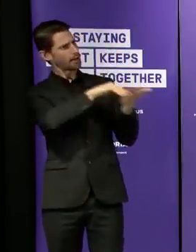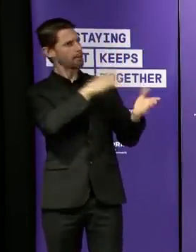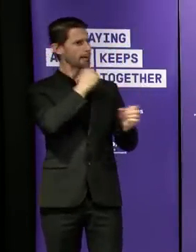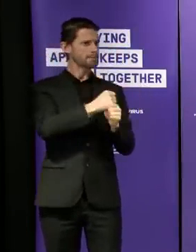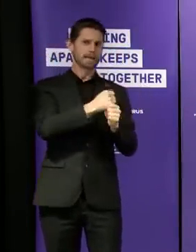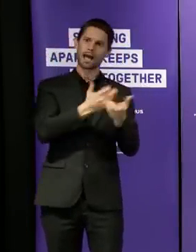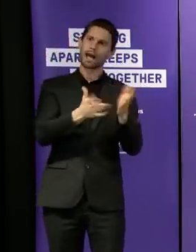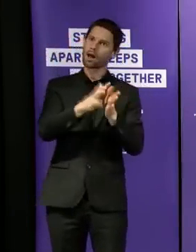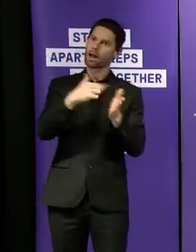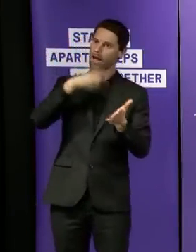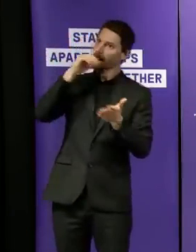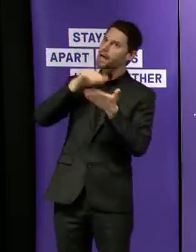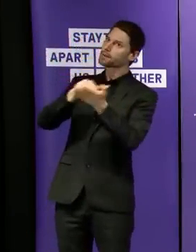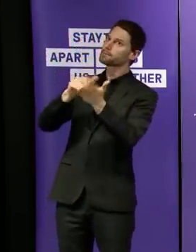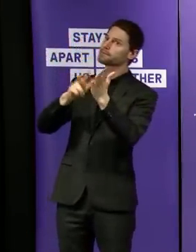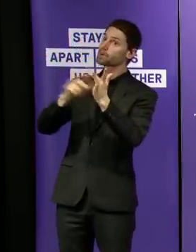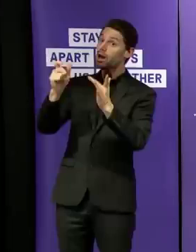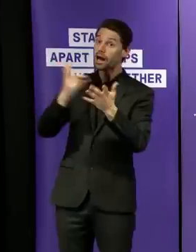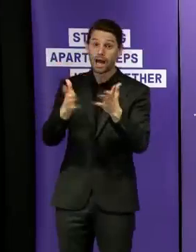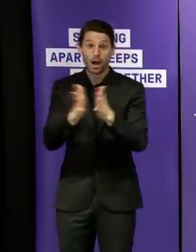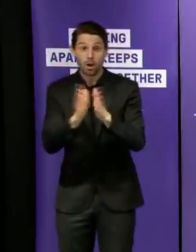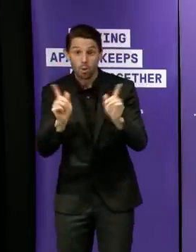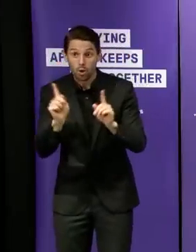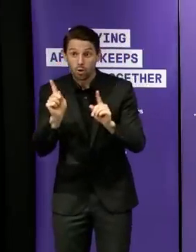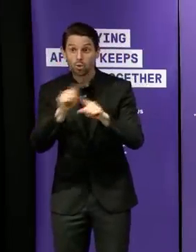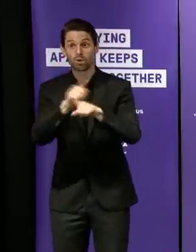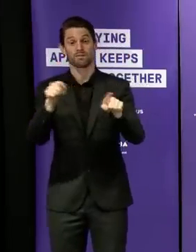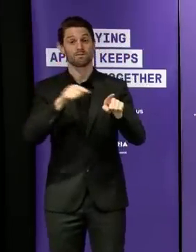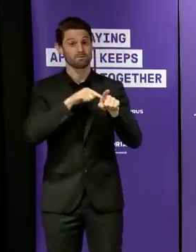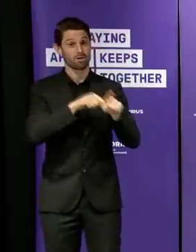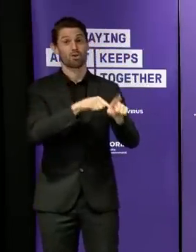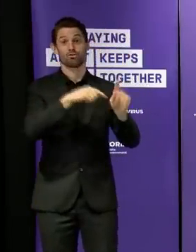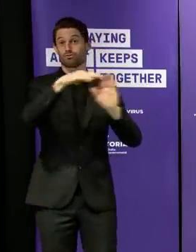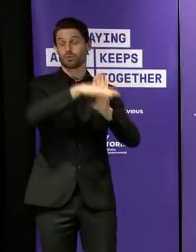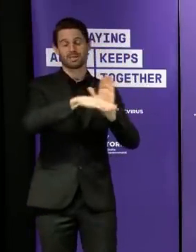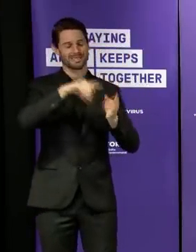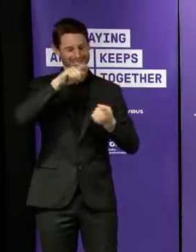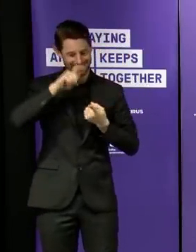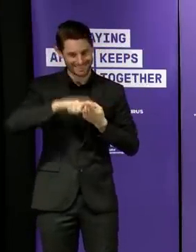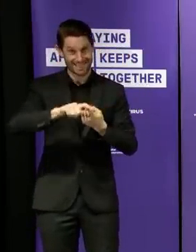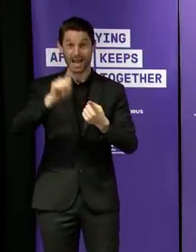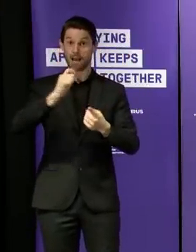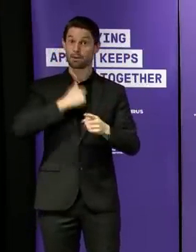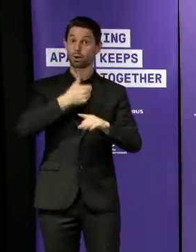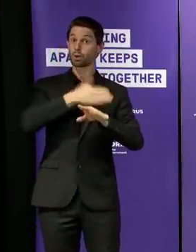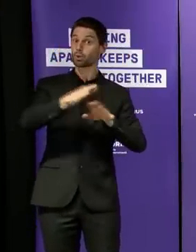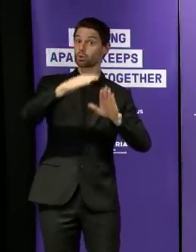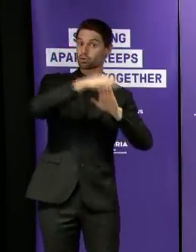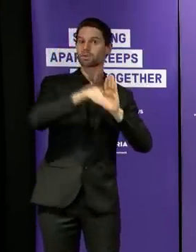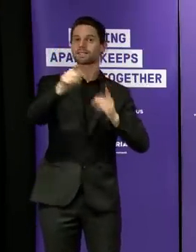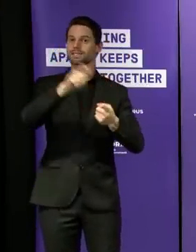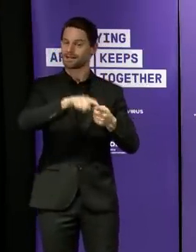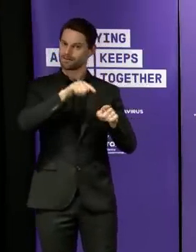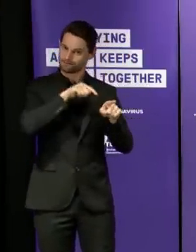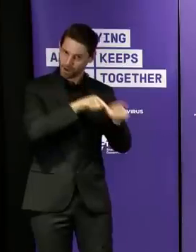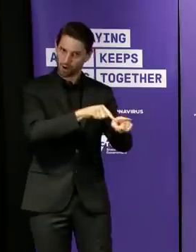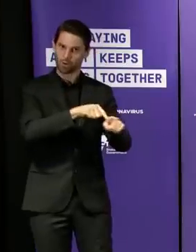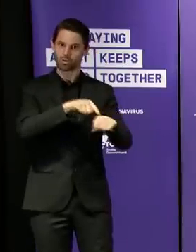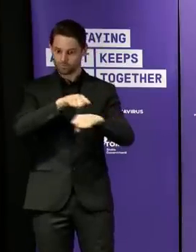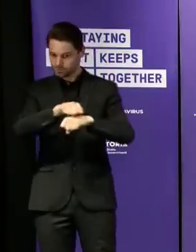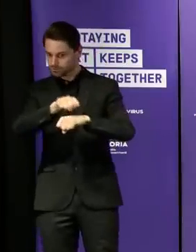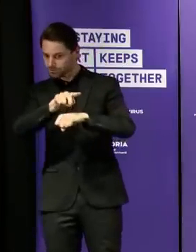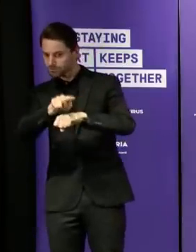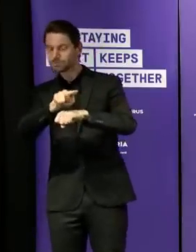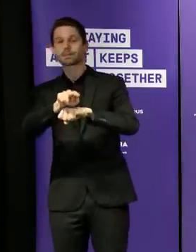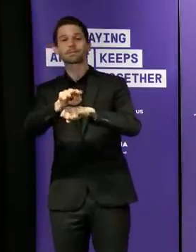you've got to follow the rules just for these next couple of weeks and indeed beyond. But the really key thing as part of that, the really key thing,